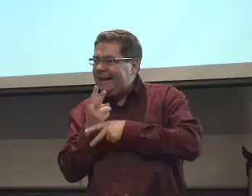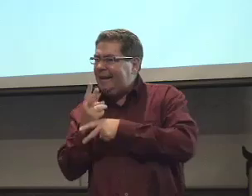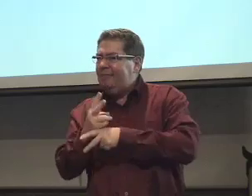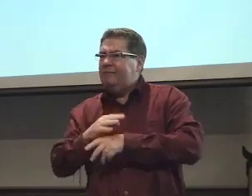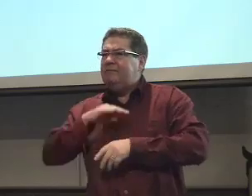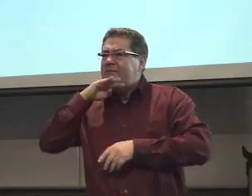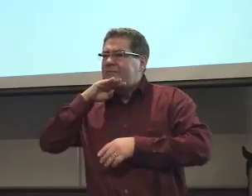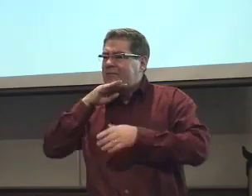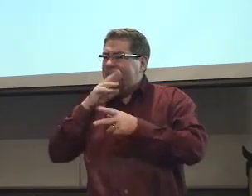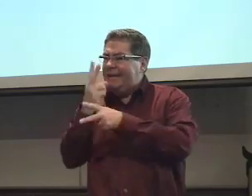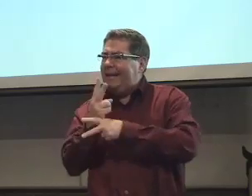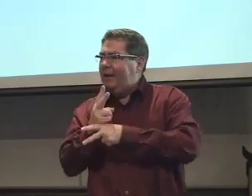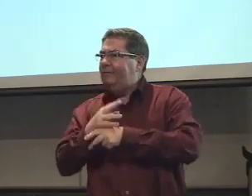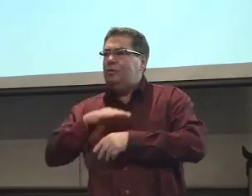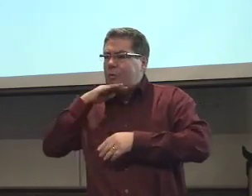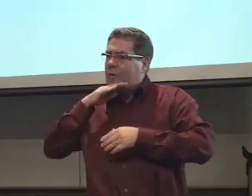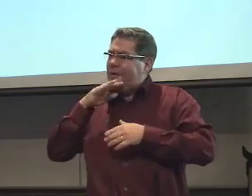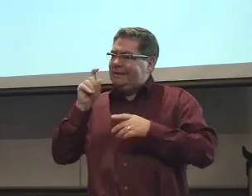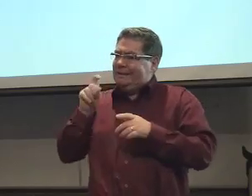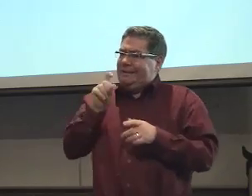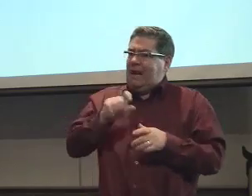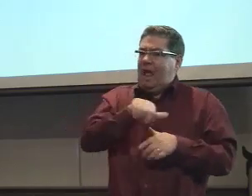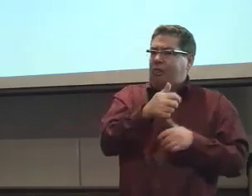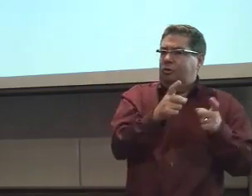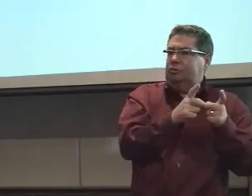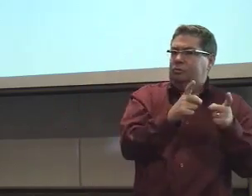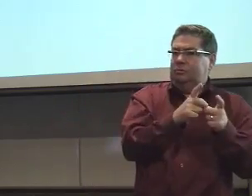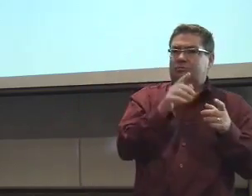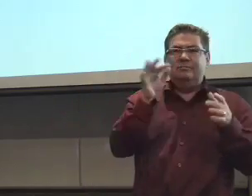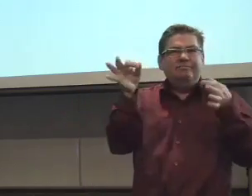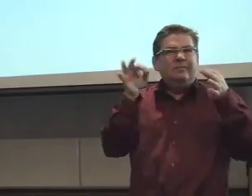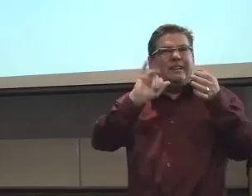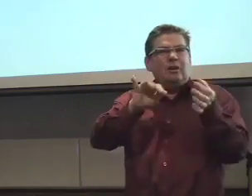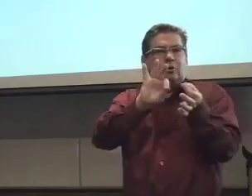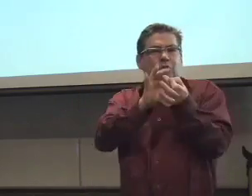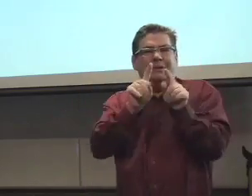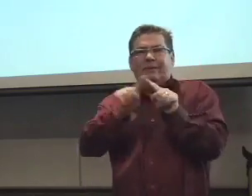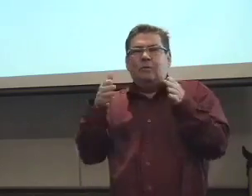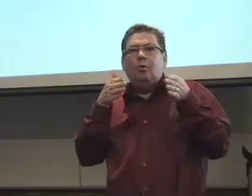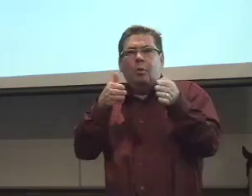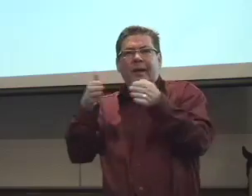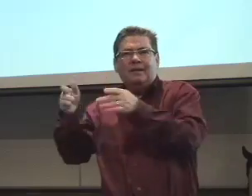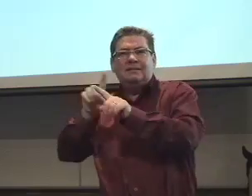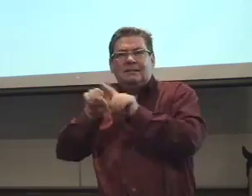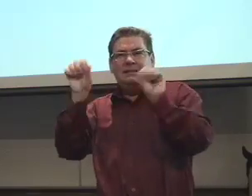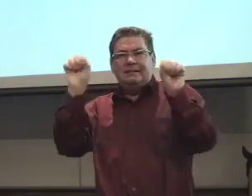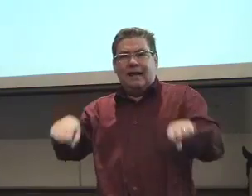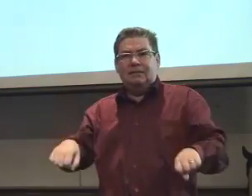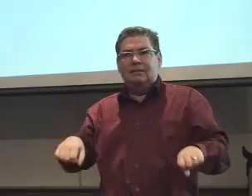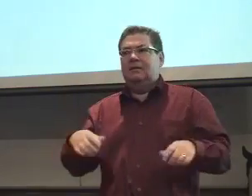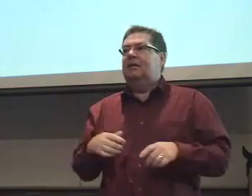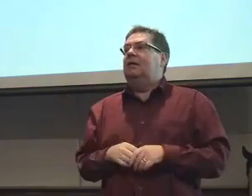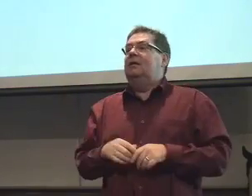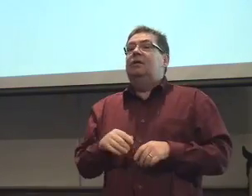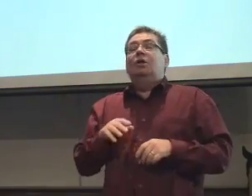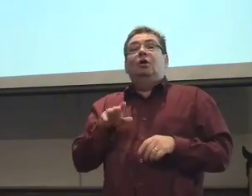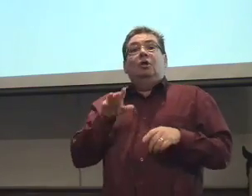yourself up. Leave some space here. There's lots of ways to interpret that. And I would very, very much suggest during